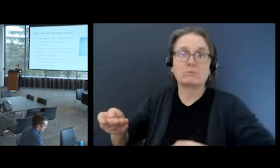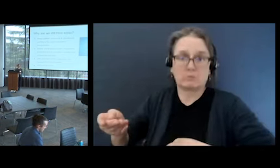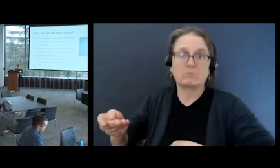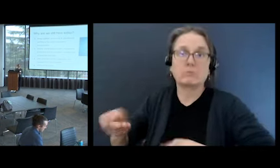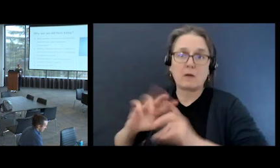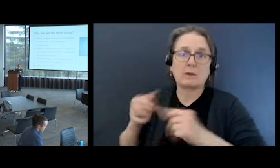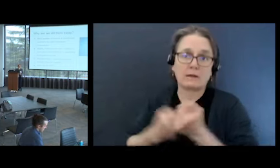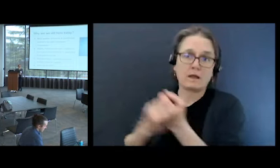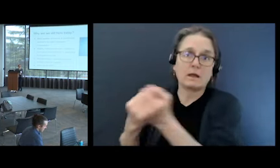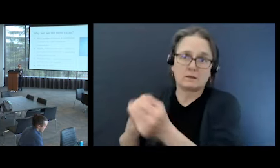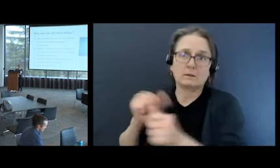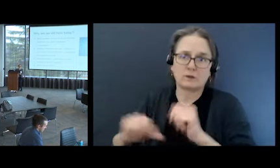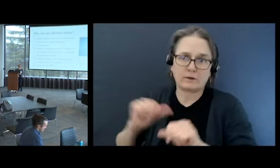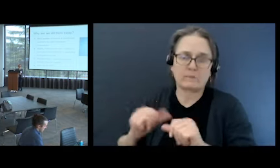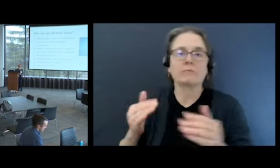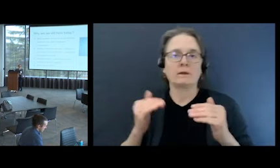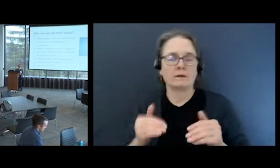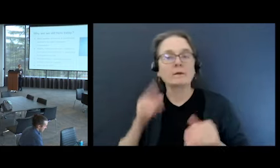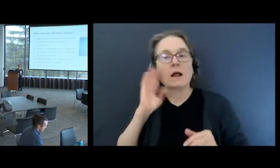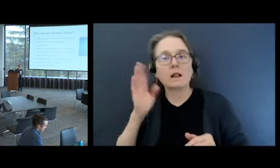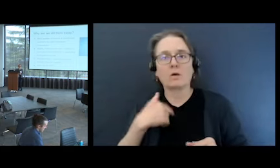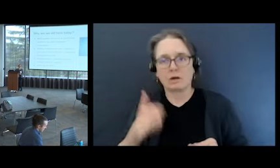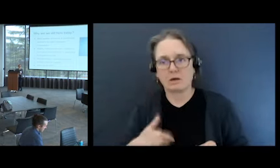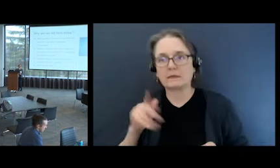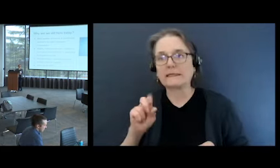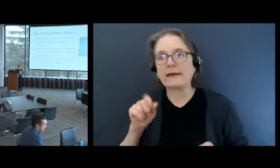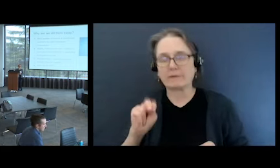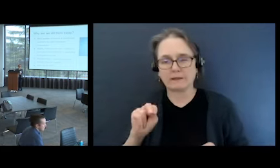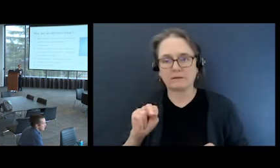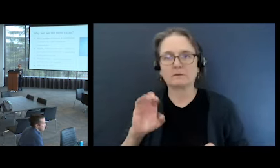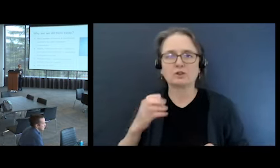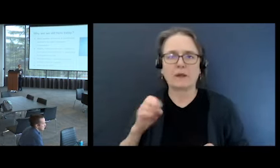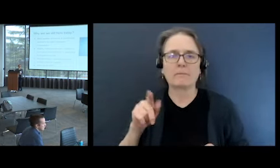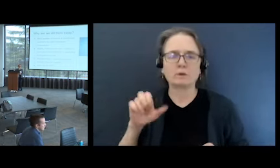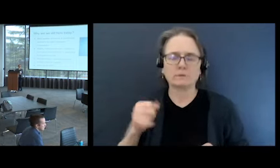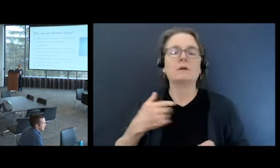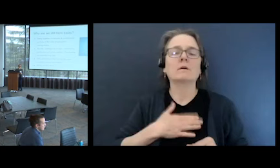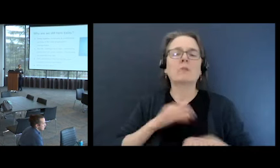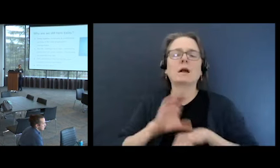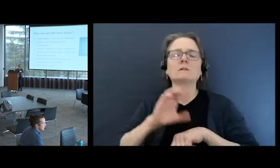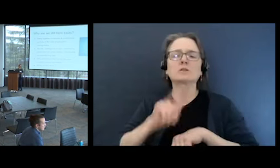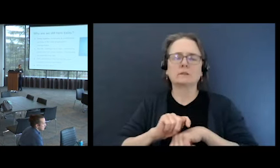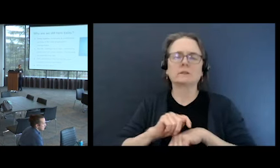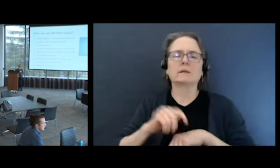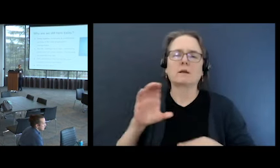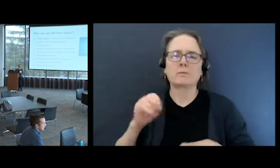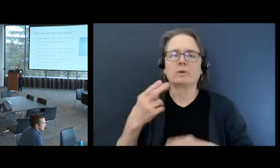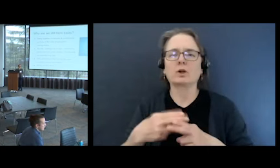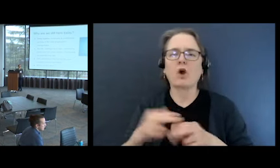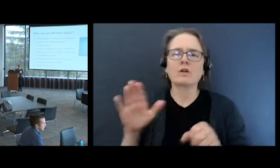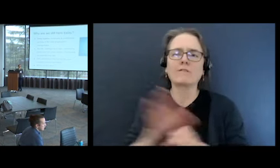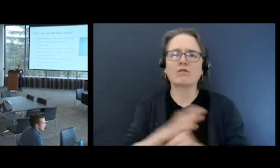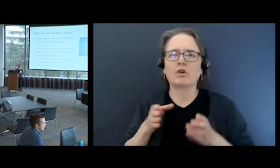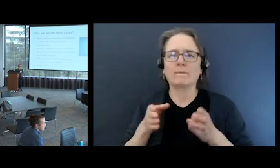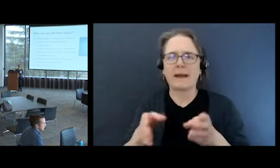Hi, my name is Kevin Chambers. I have a consulting company called OpenThePaths Transit Technology, and